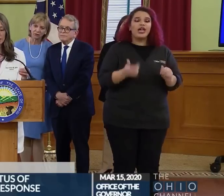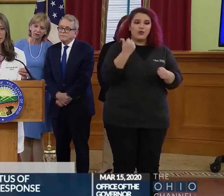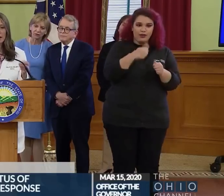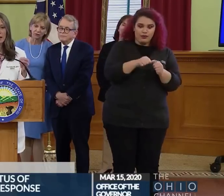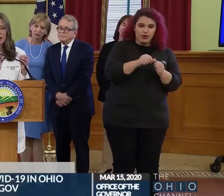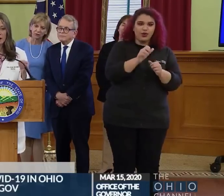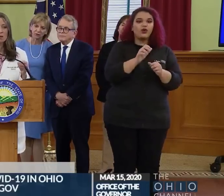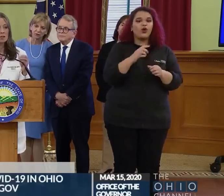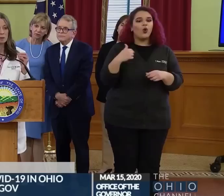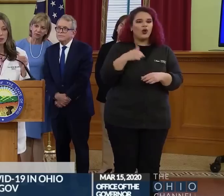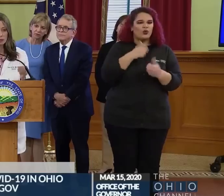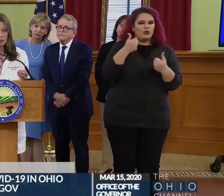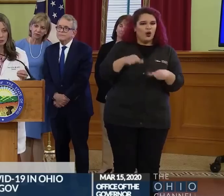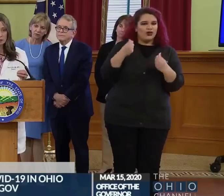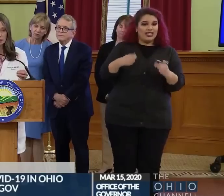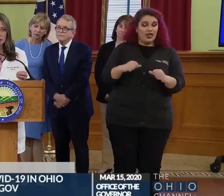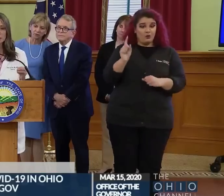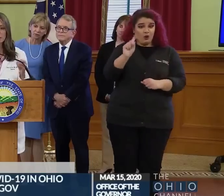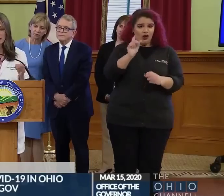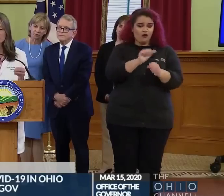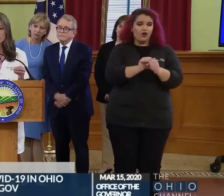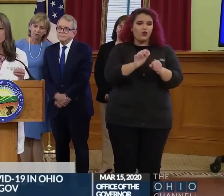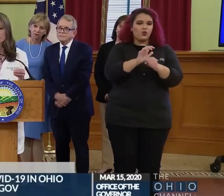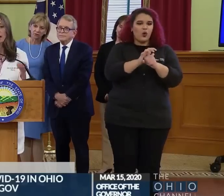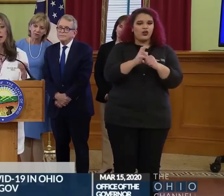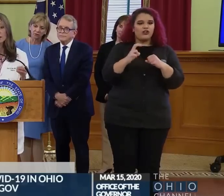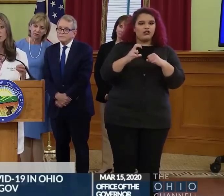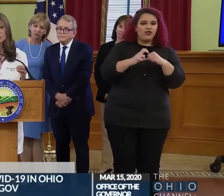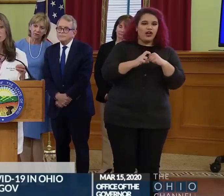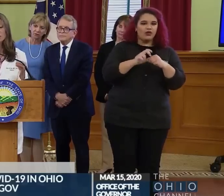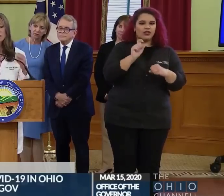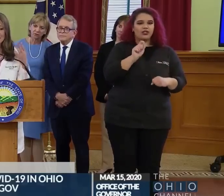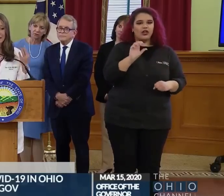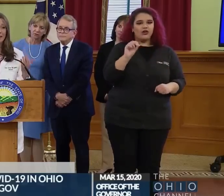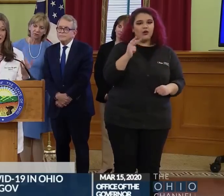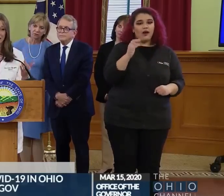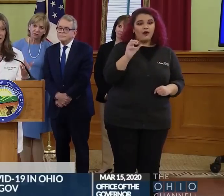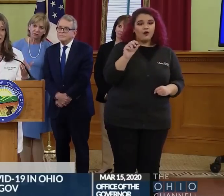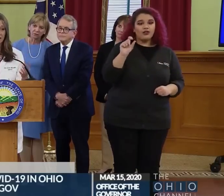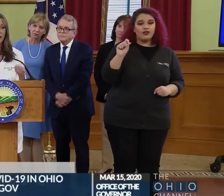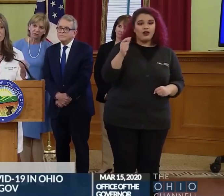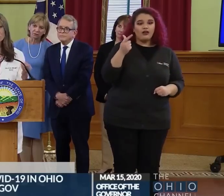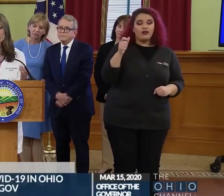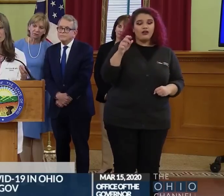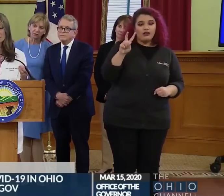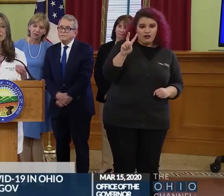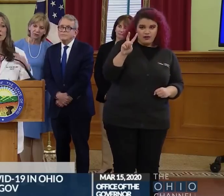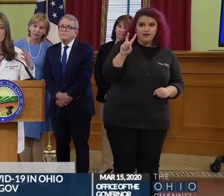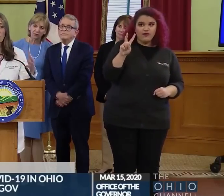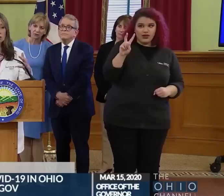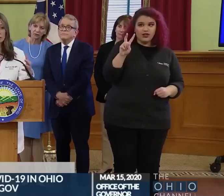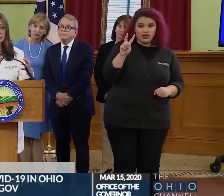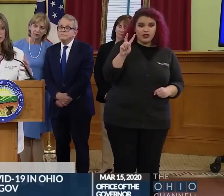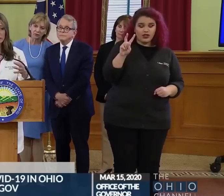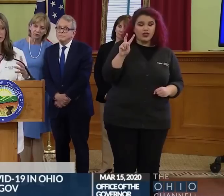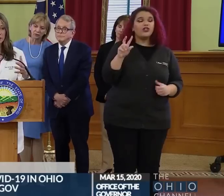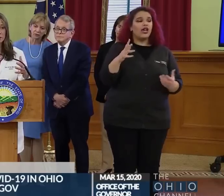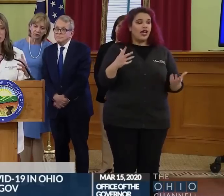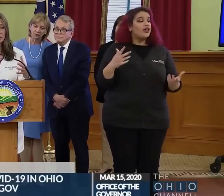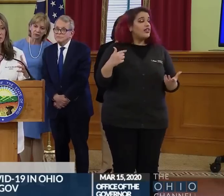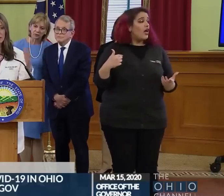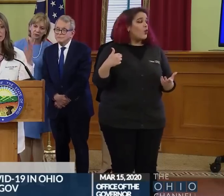coronavirus.ohio.gov. We're going to be putting tons of tips as we learn them. How do you get your head around this? How do you live? And we'll all learn from